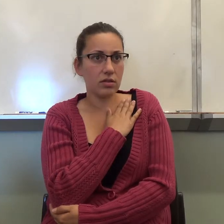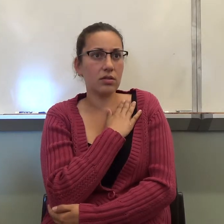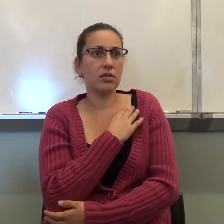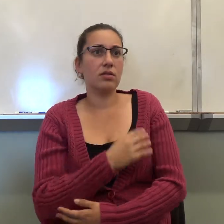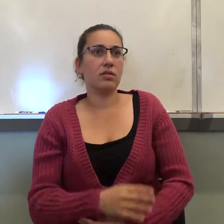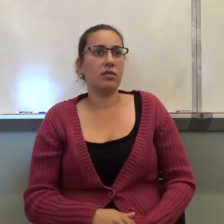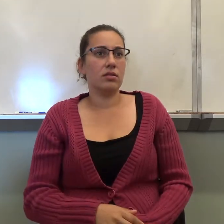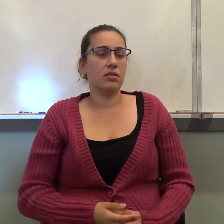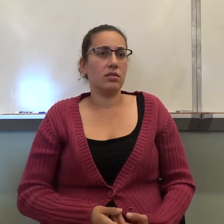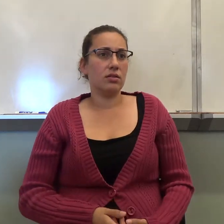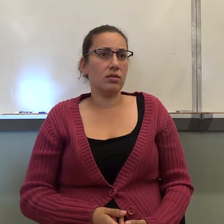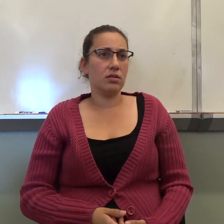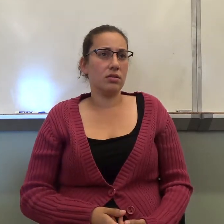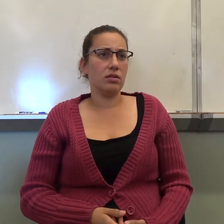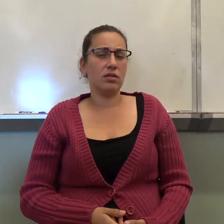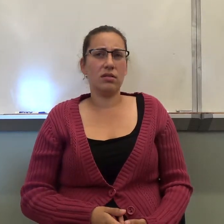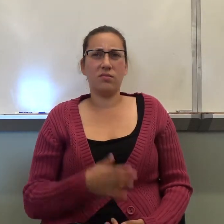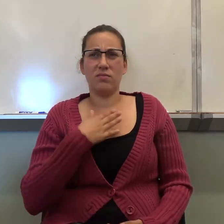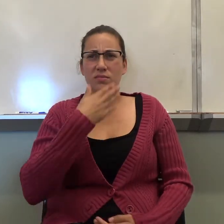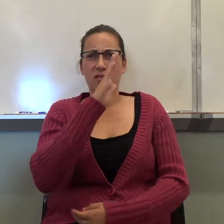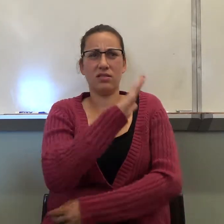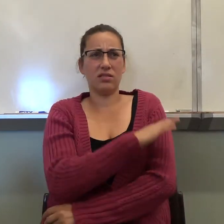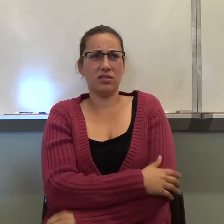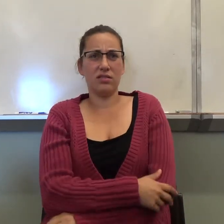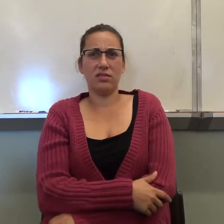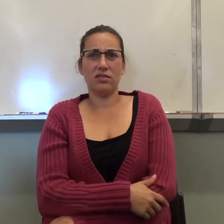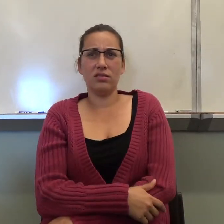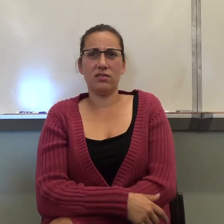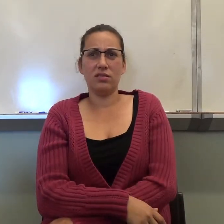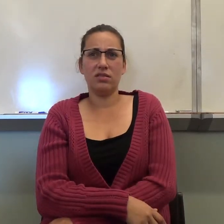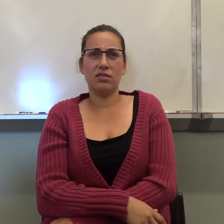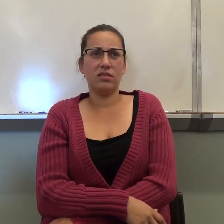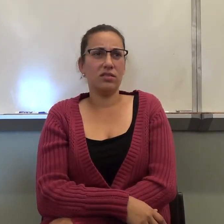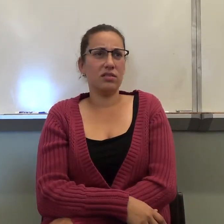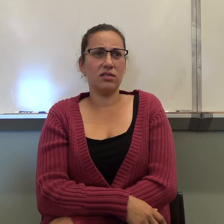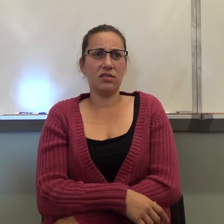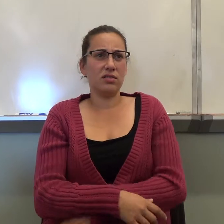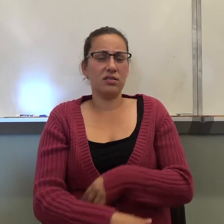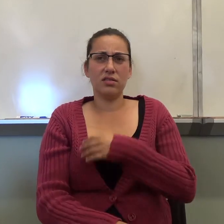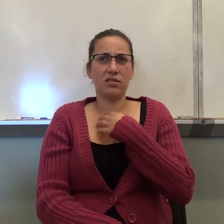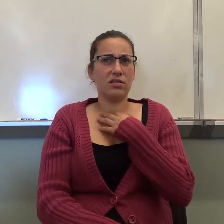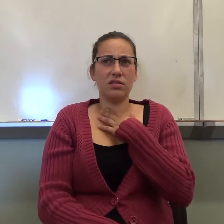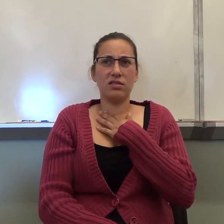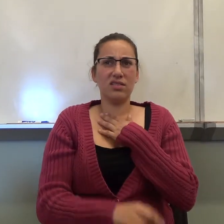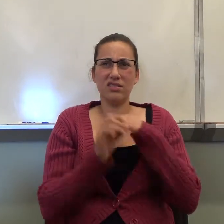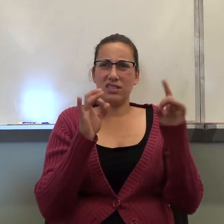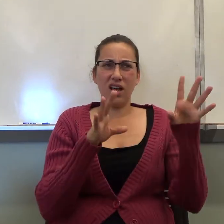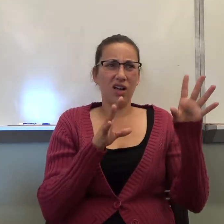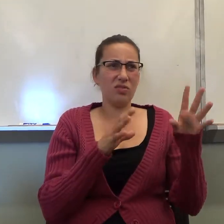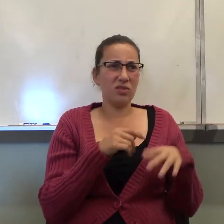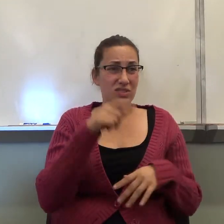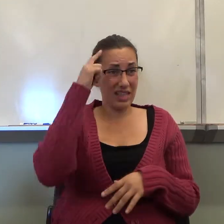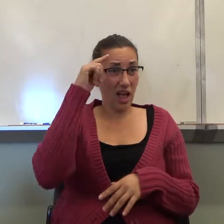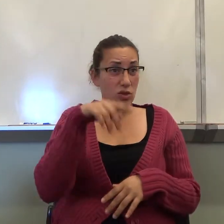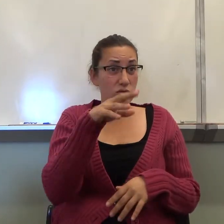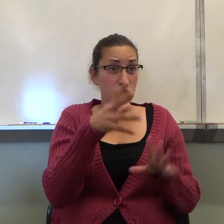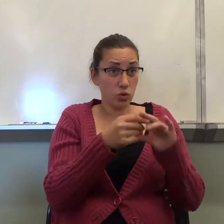But before we do that, there's a list on the bottom of page 641. Let's look at a few of these. The question